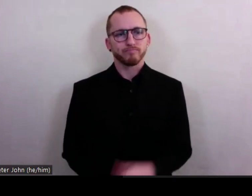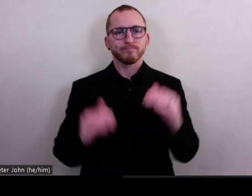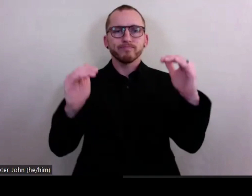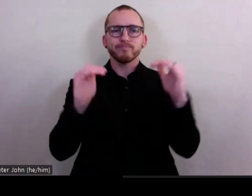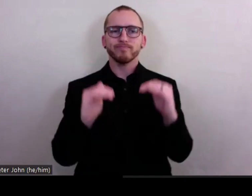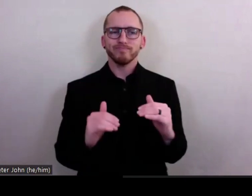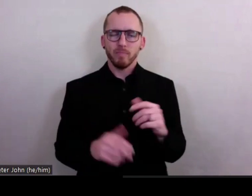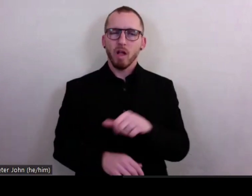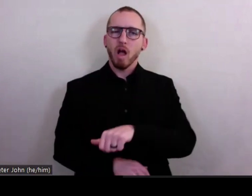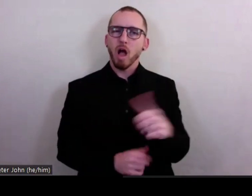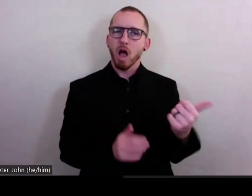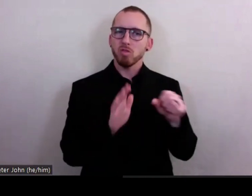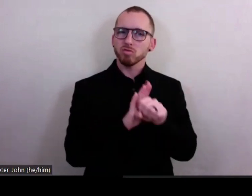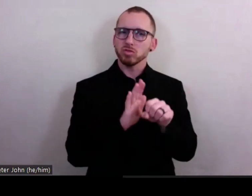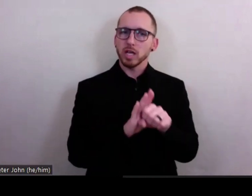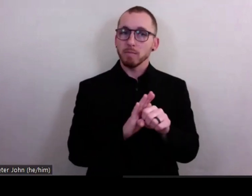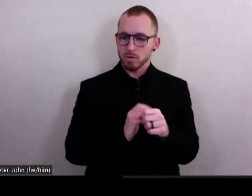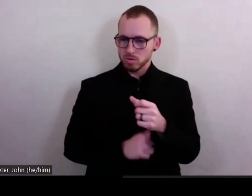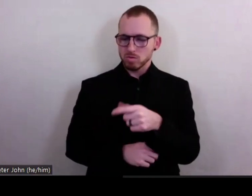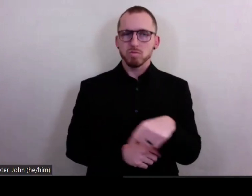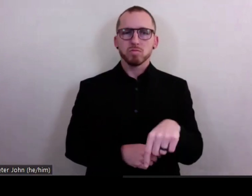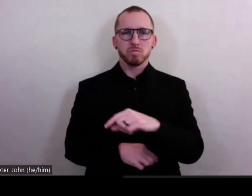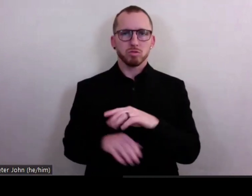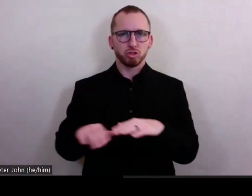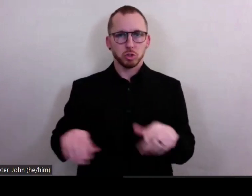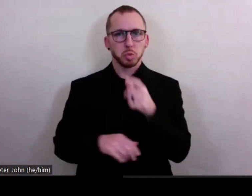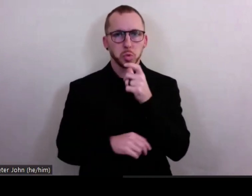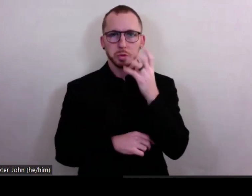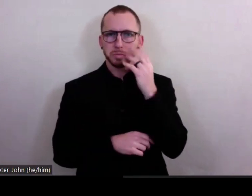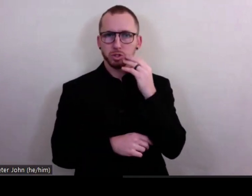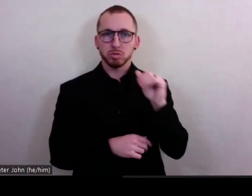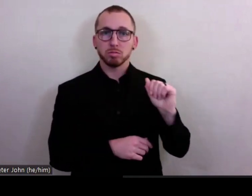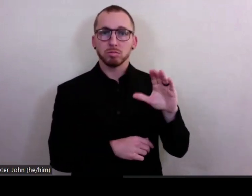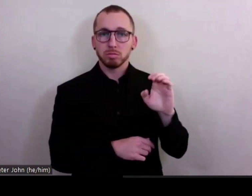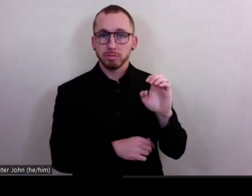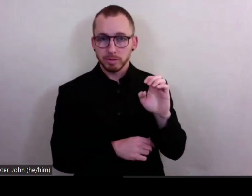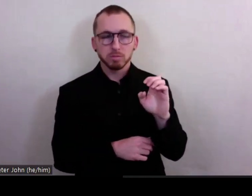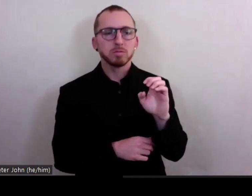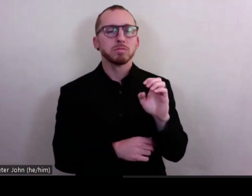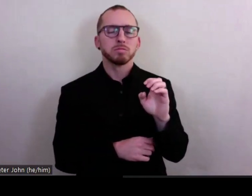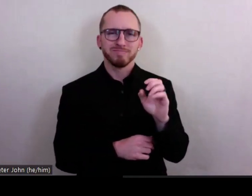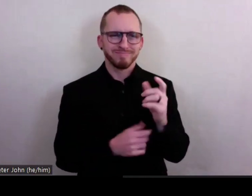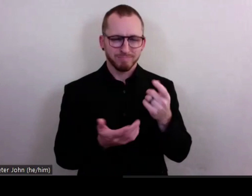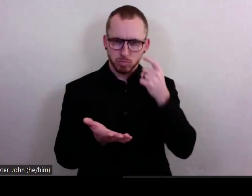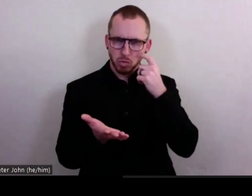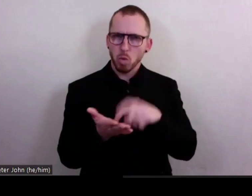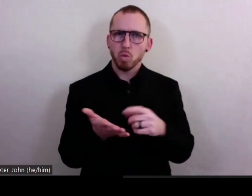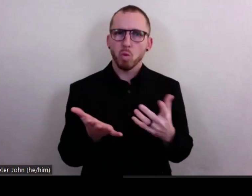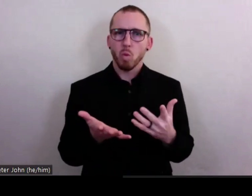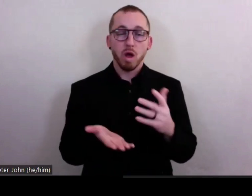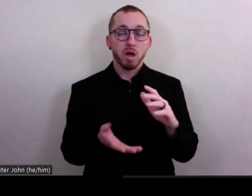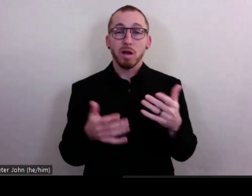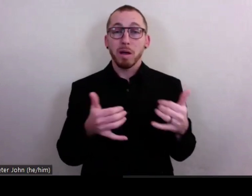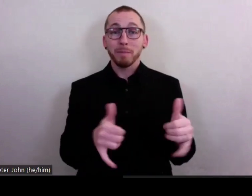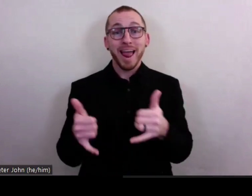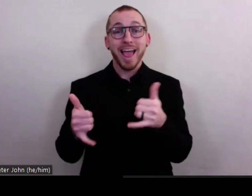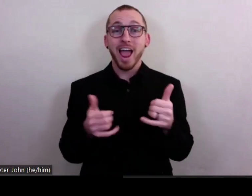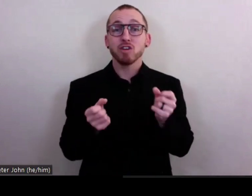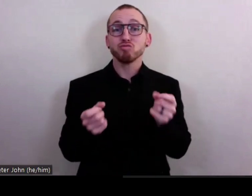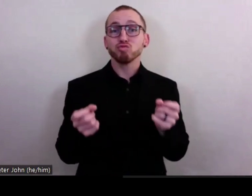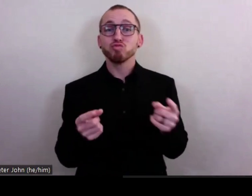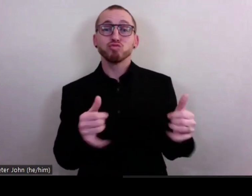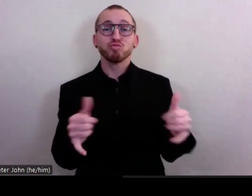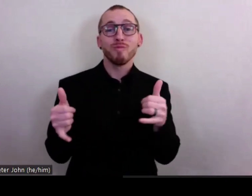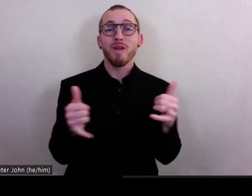many kids that come into my office no longer know how to play at all. And that's the most